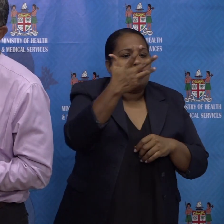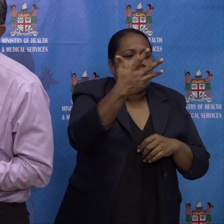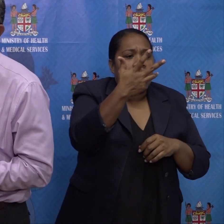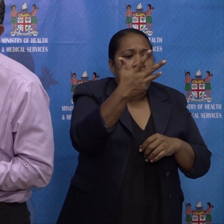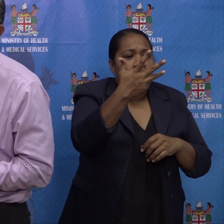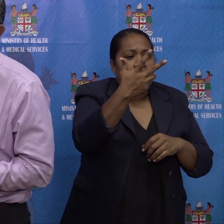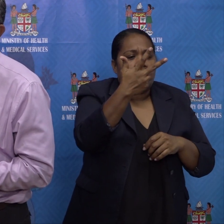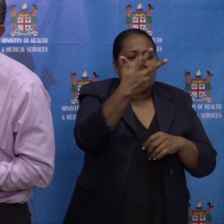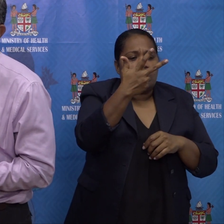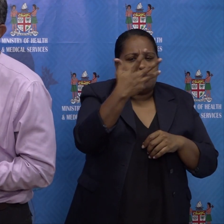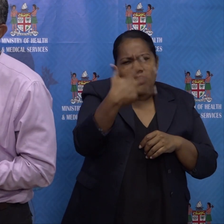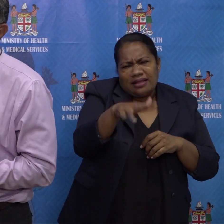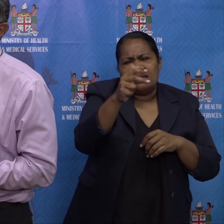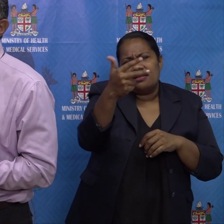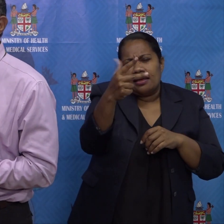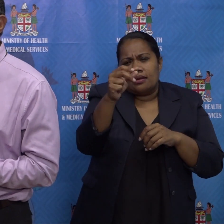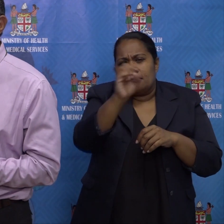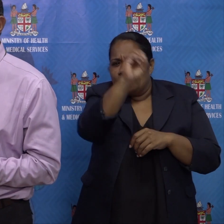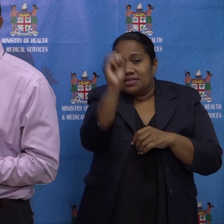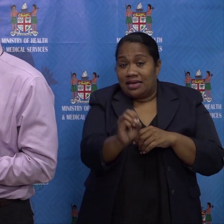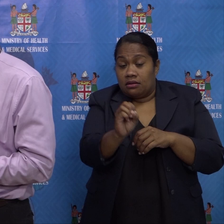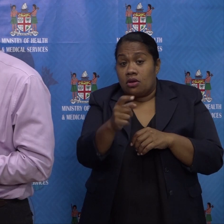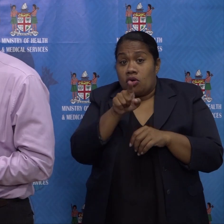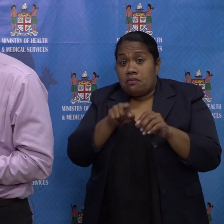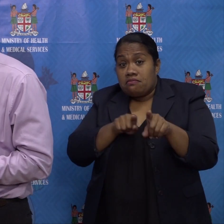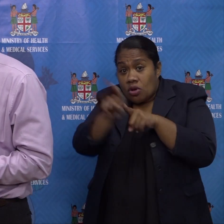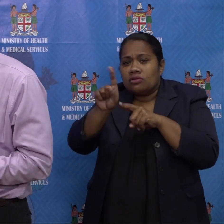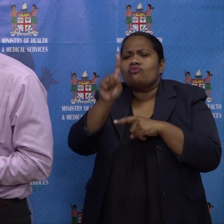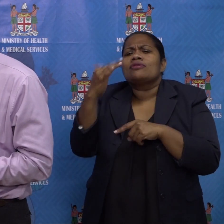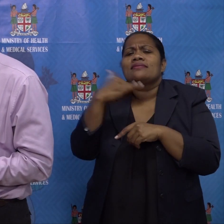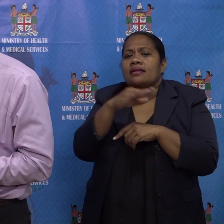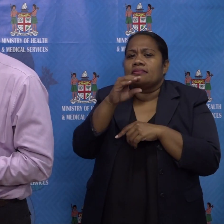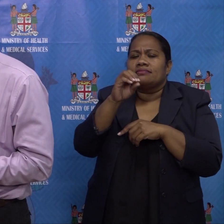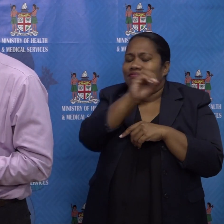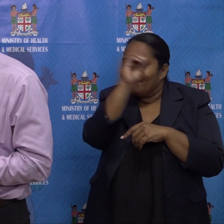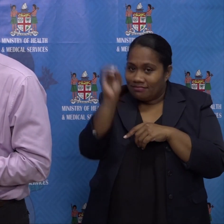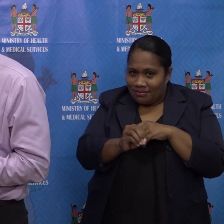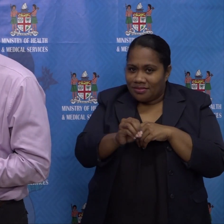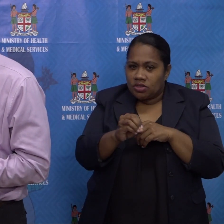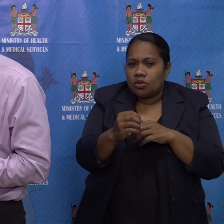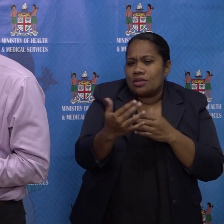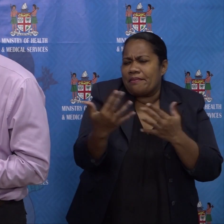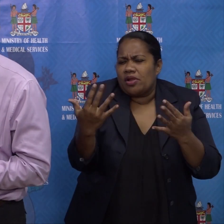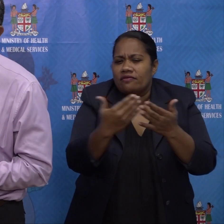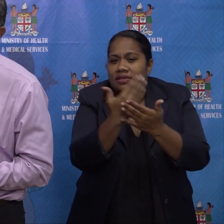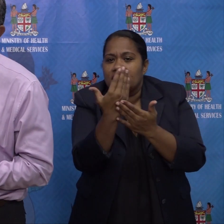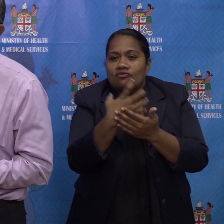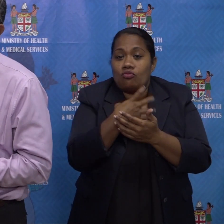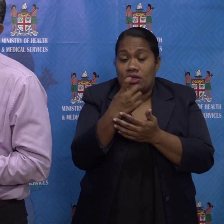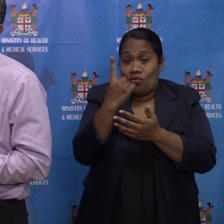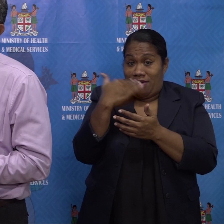is 100%. It just takes a couple of days for us to get up to 100%. Okay, so every time we